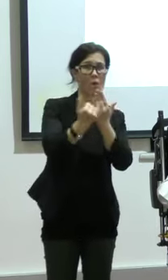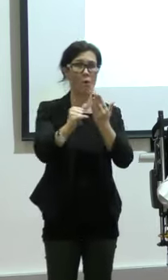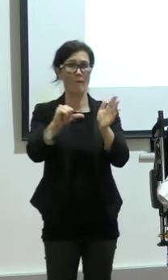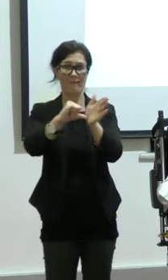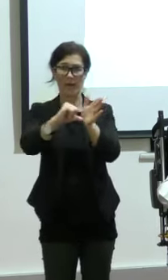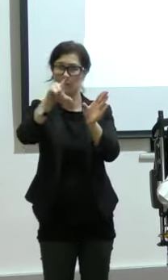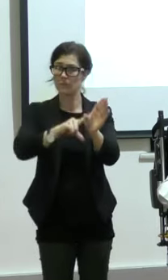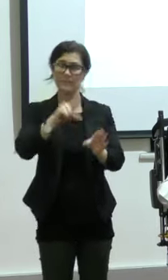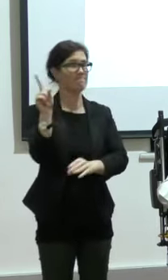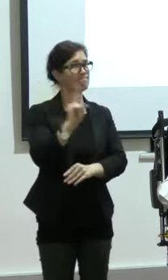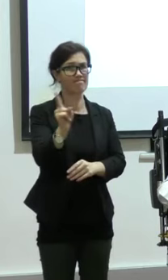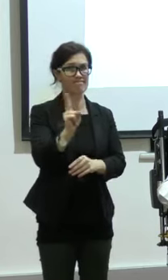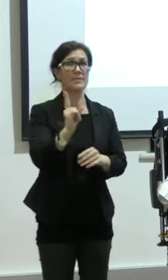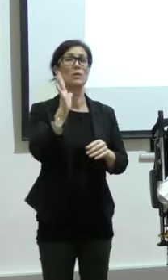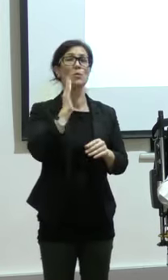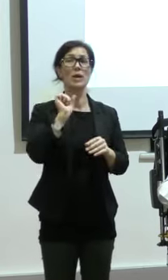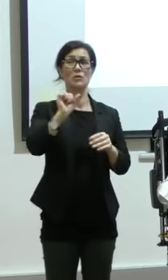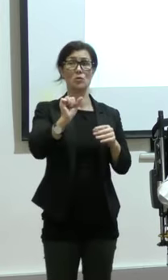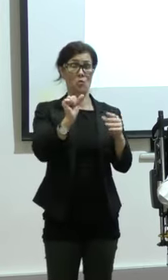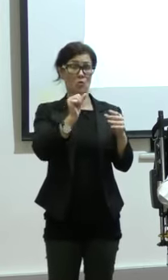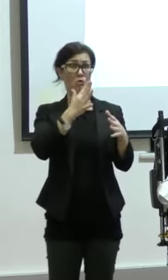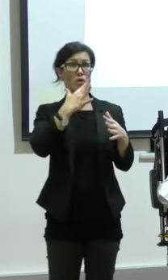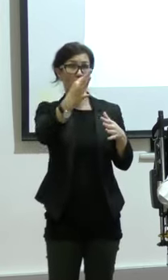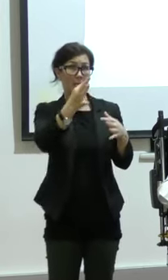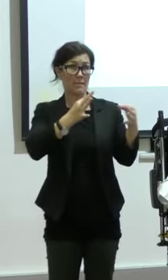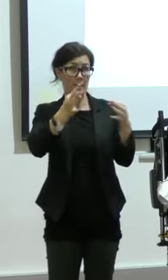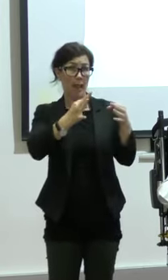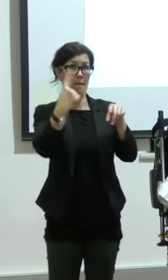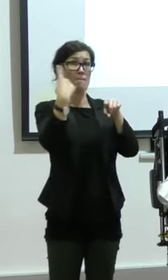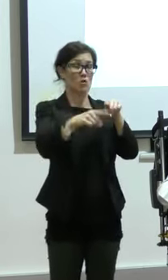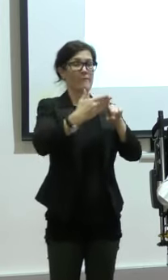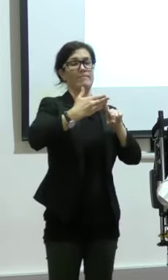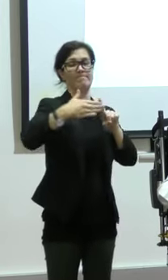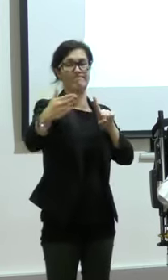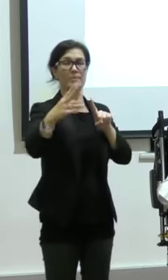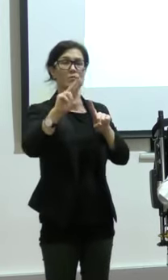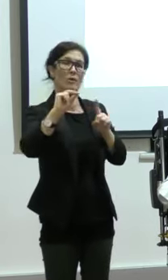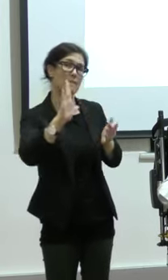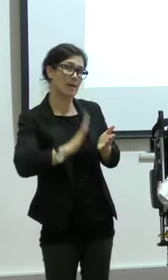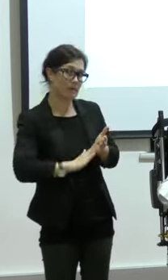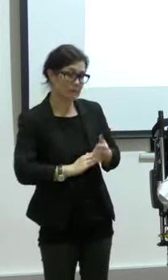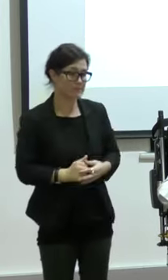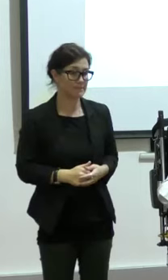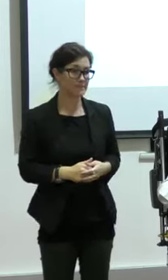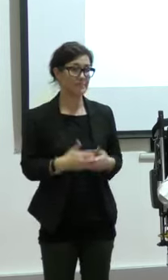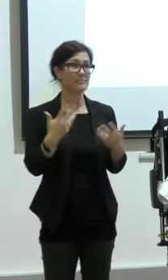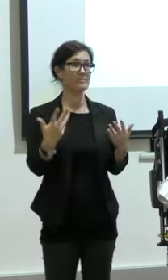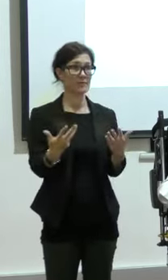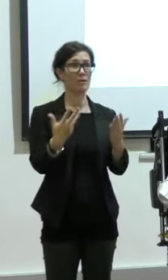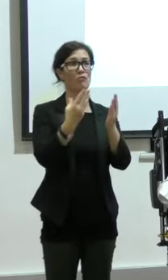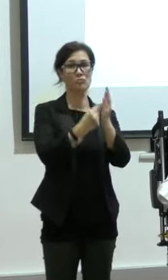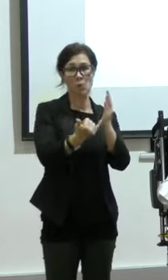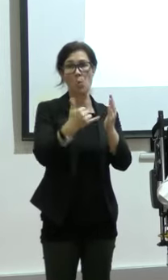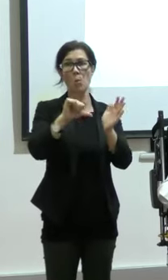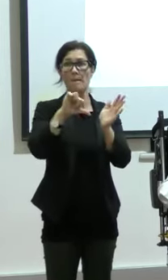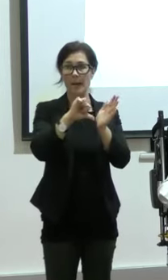date of your plan being approved. And it means that you have resources or money in your plan that